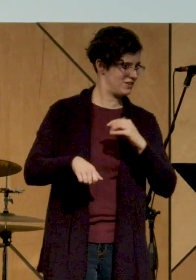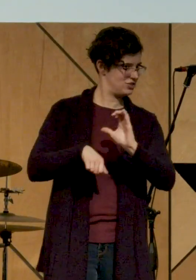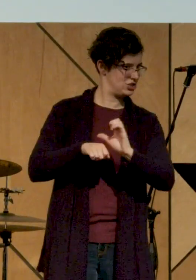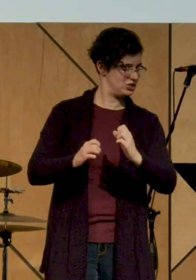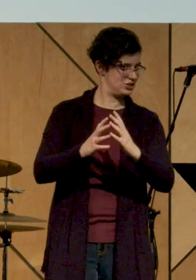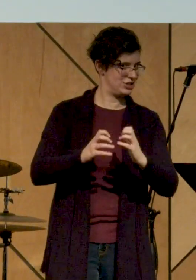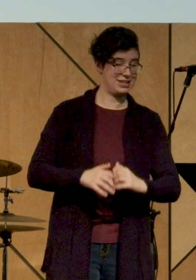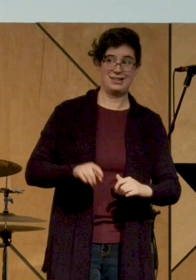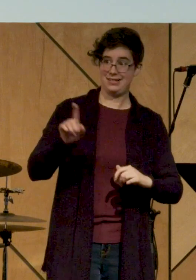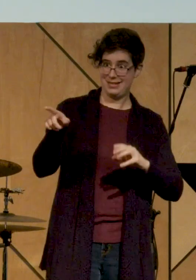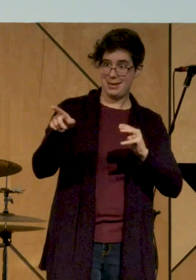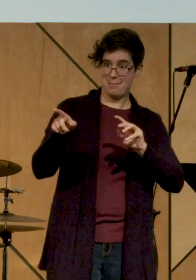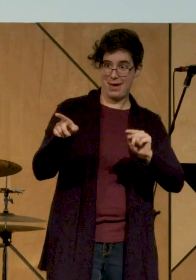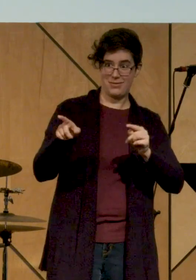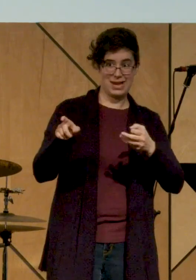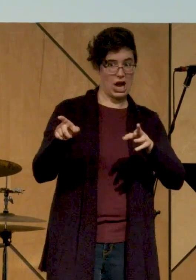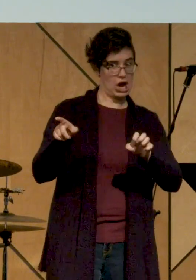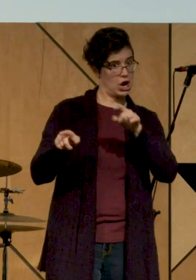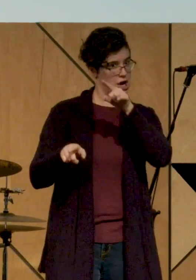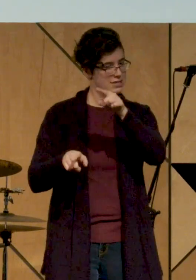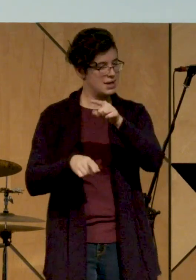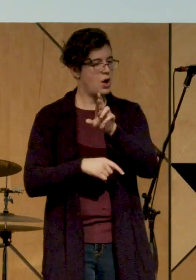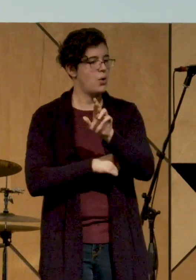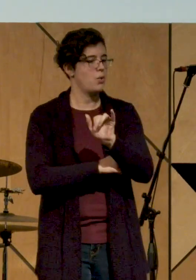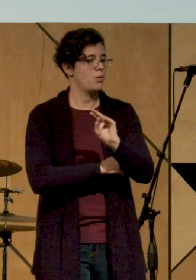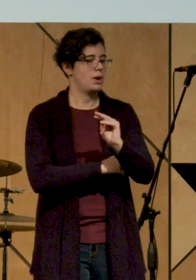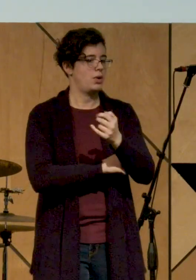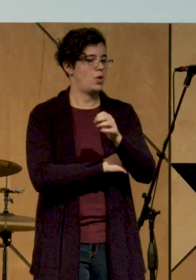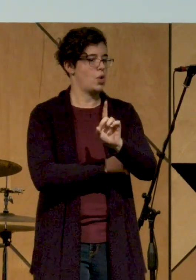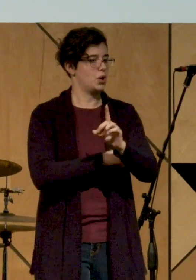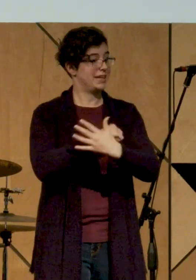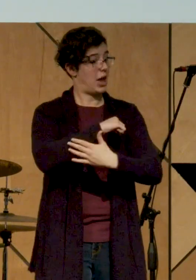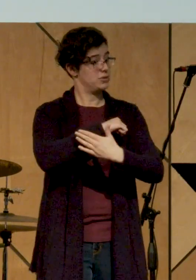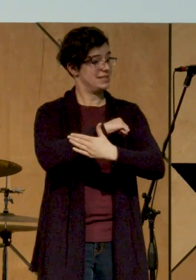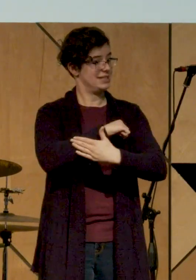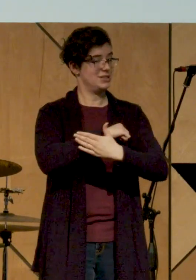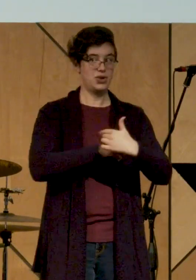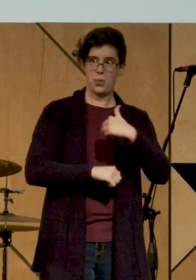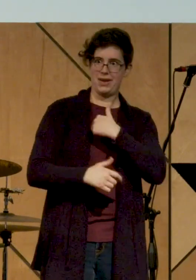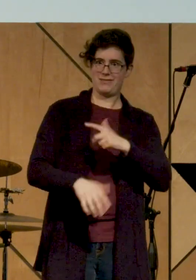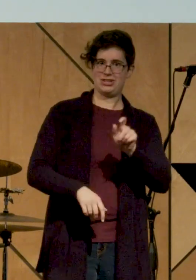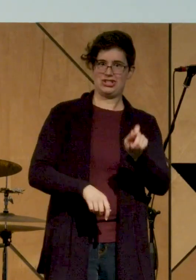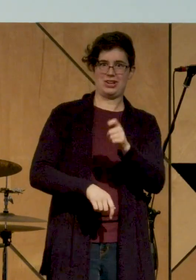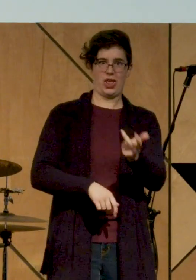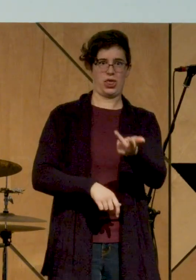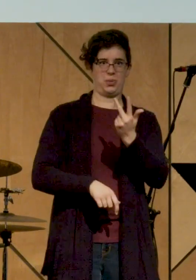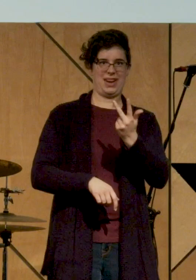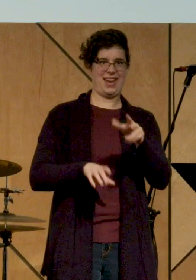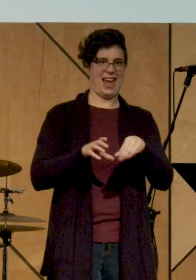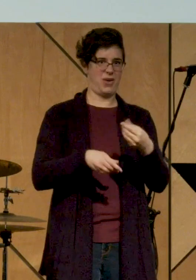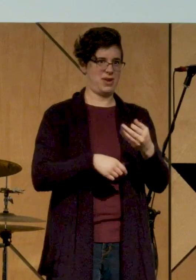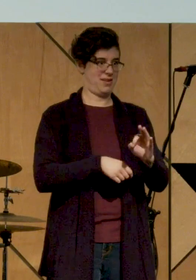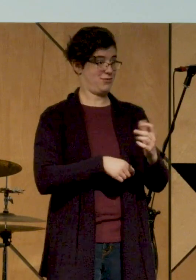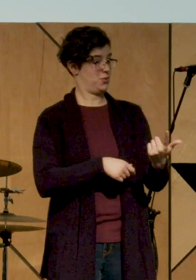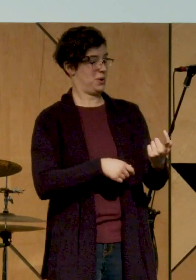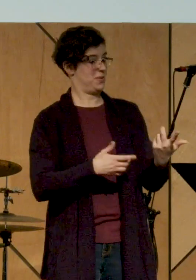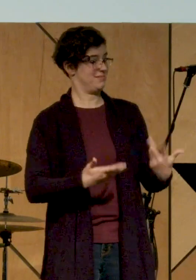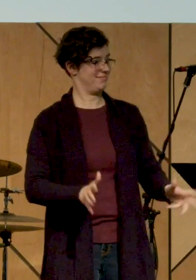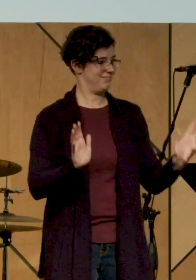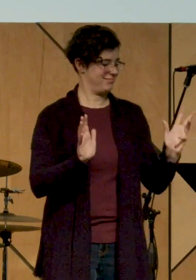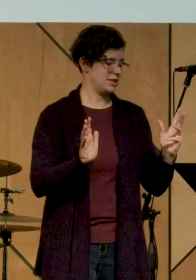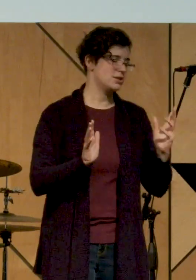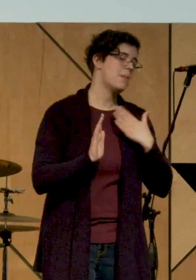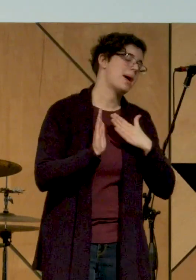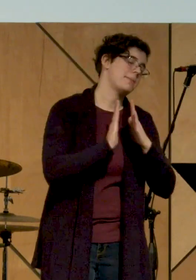Mount Air, which is in Ringgold County, and so we got 3 of 21. So here's my prayer request. Would